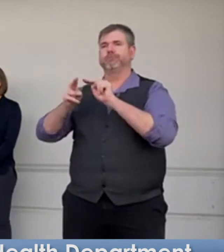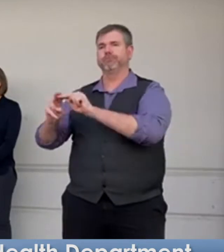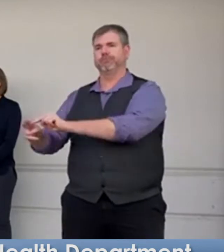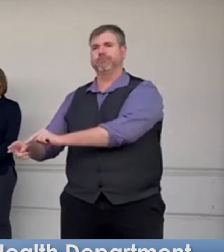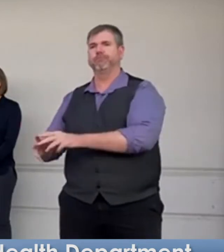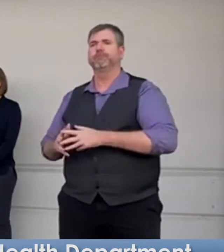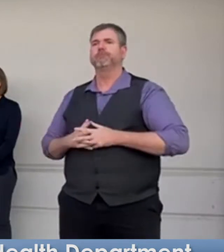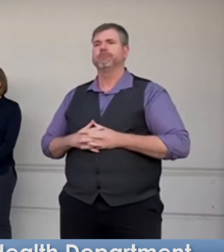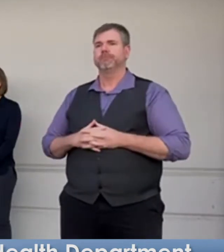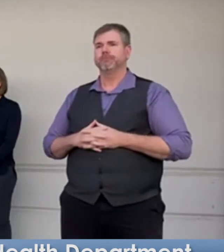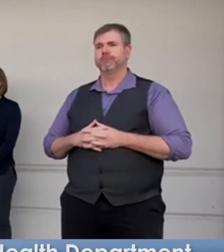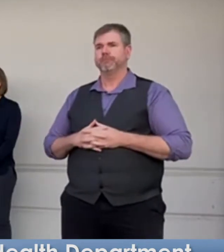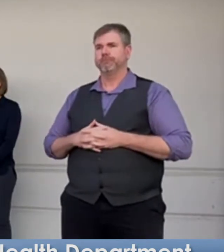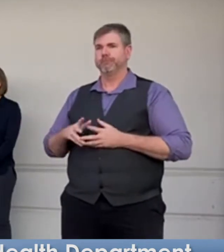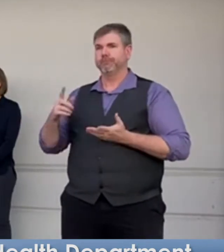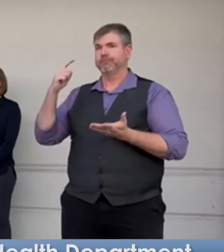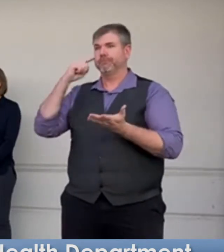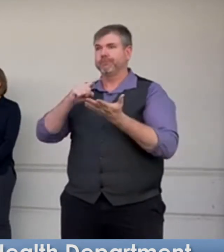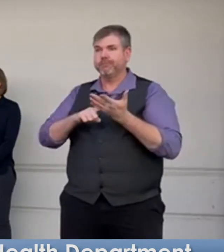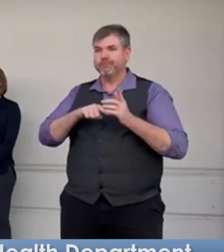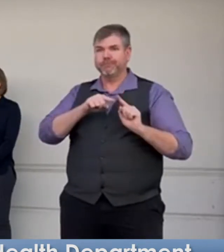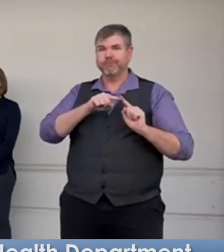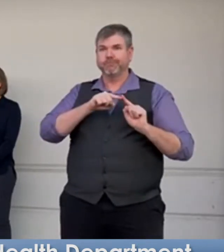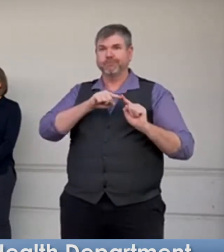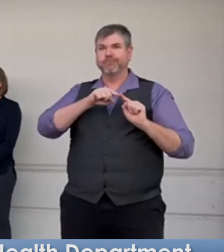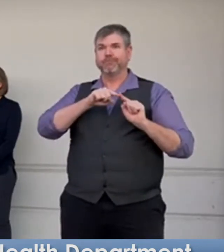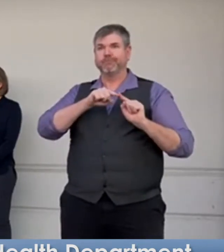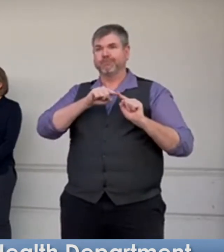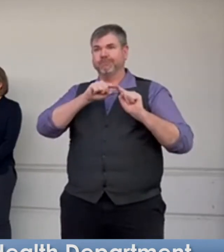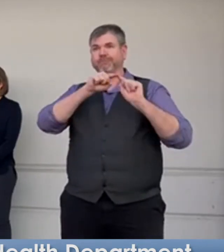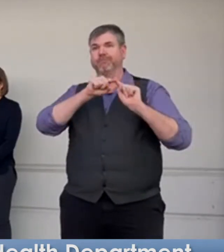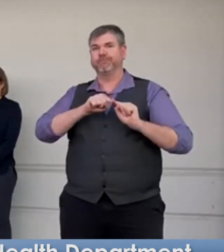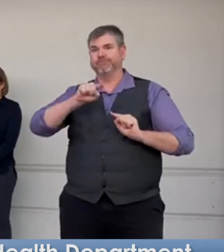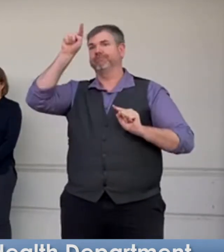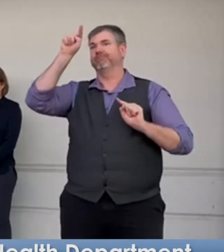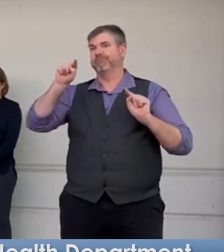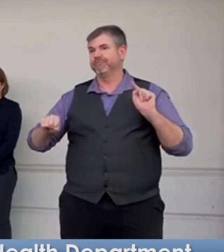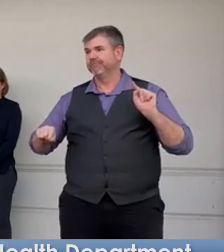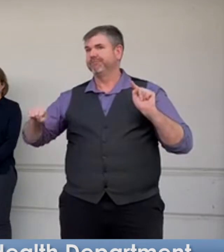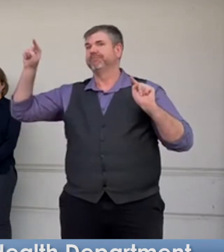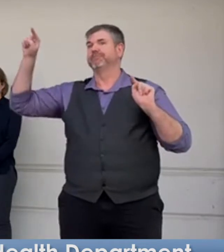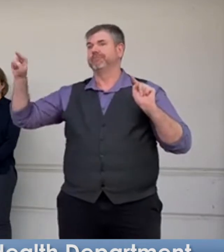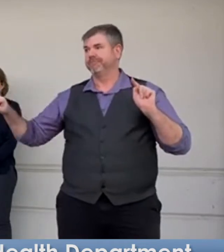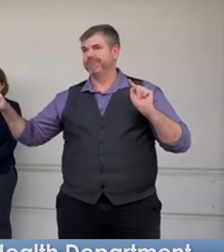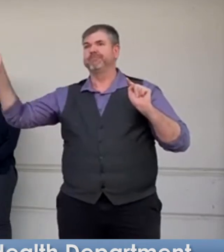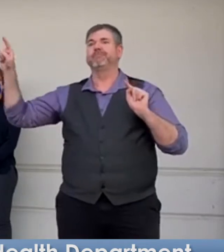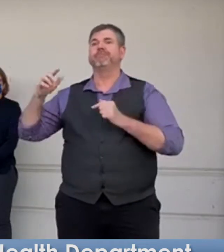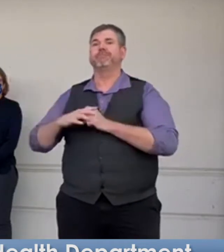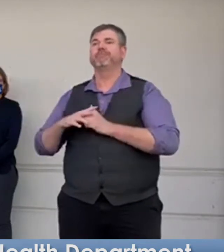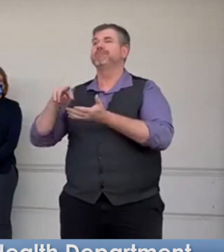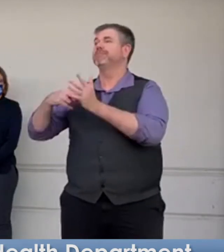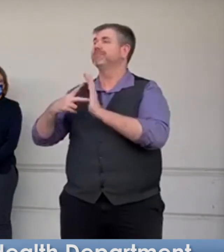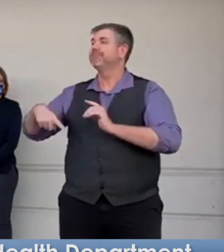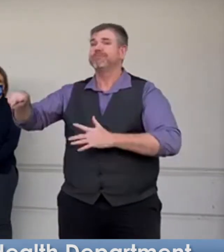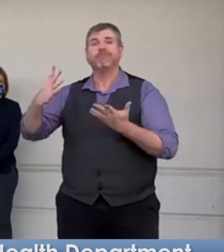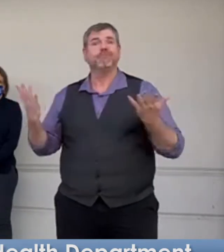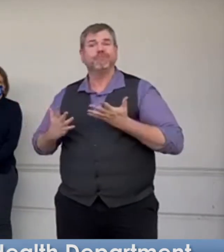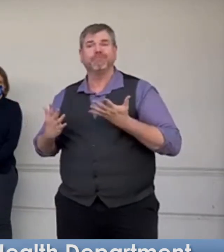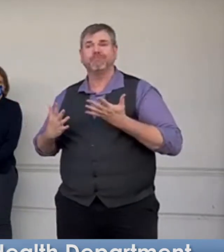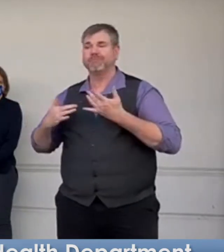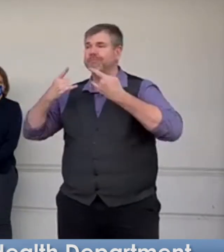same tools that we've been using, face coverings, social distancing, following social distancing protocols,